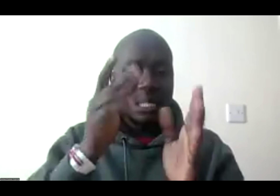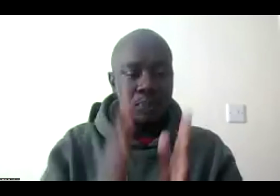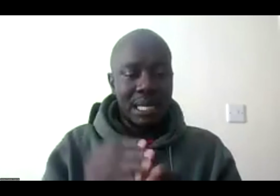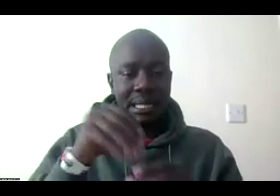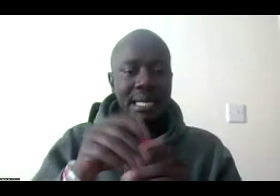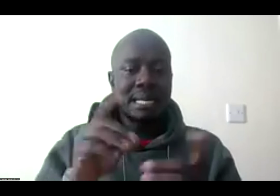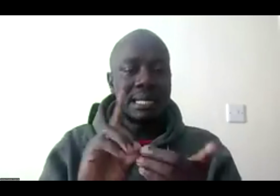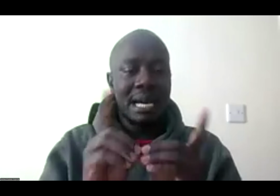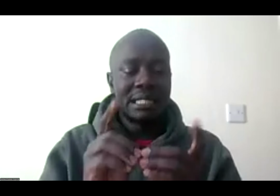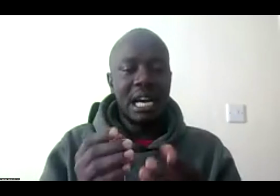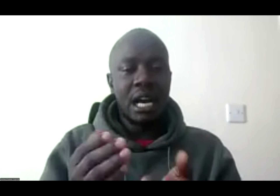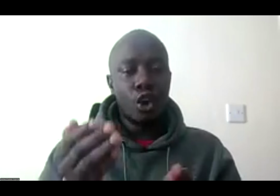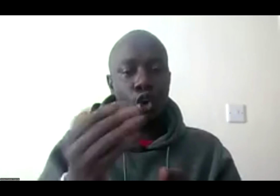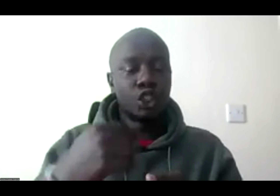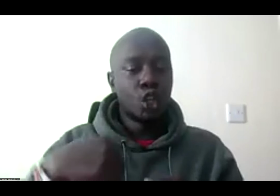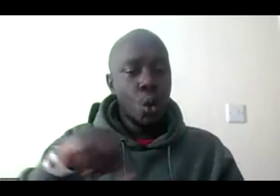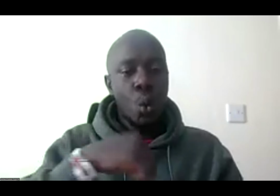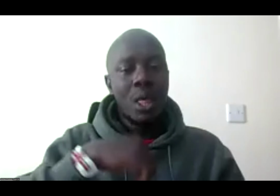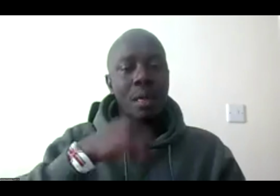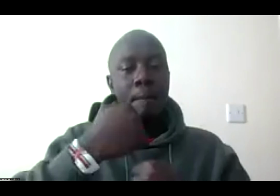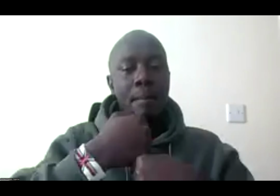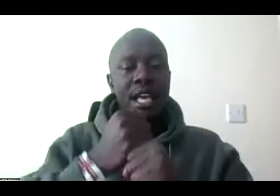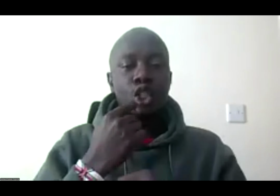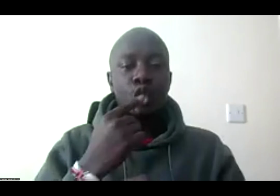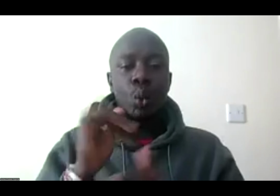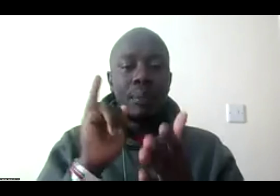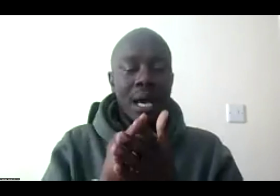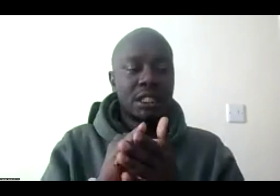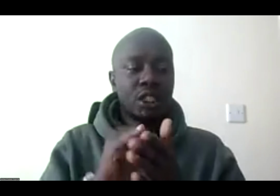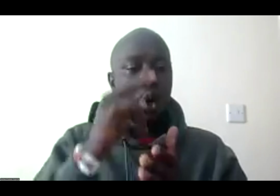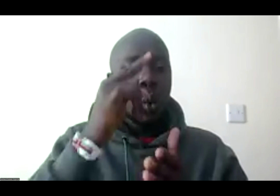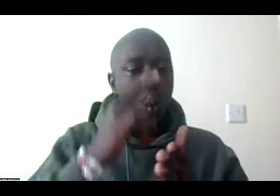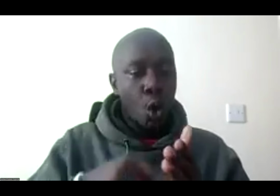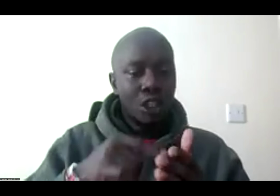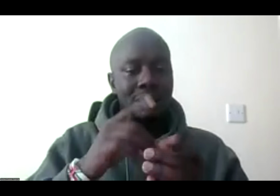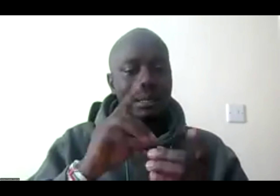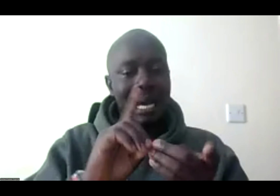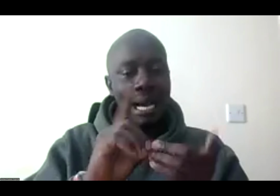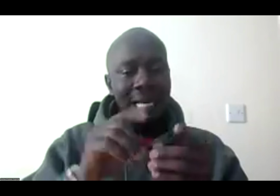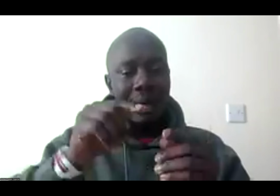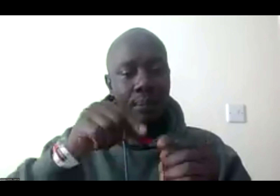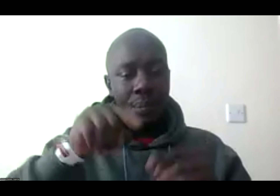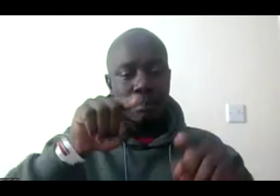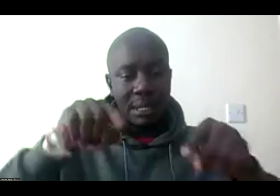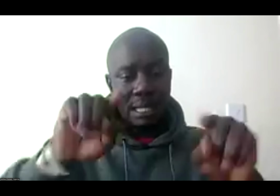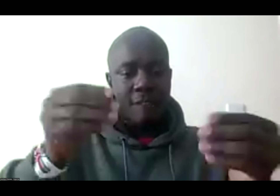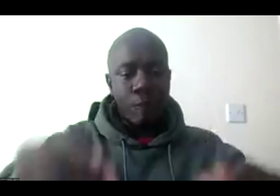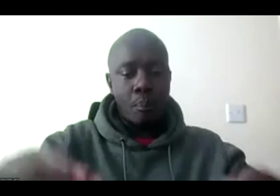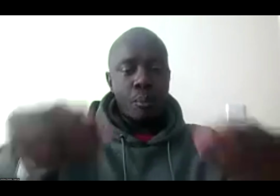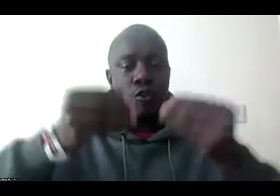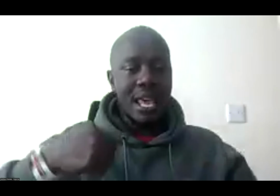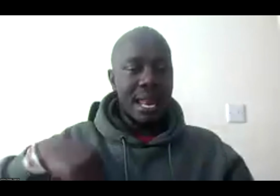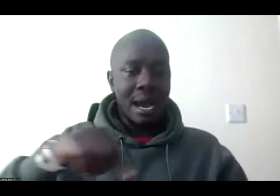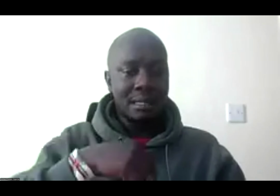involve participants in the data collection process, we make sure that the data that